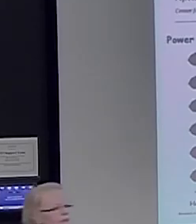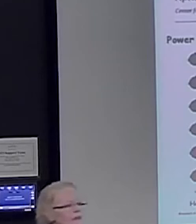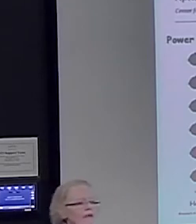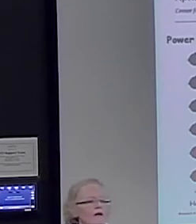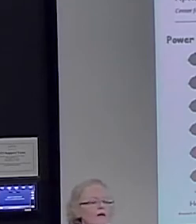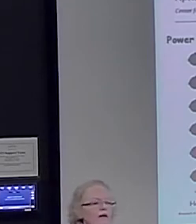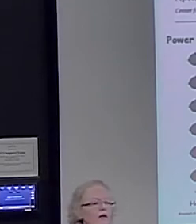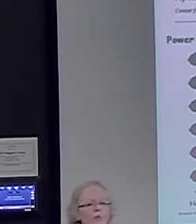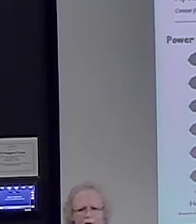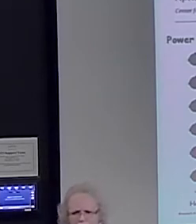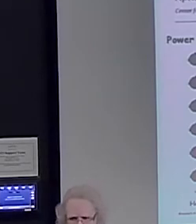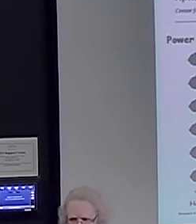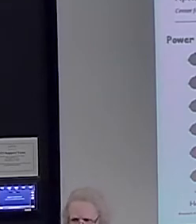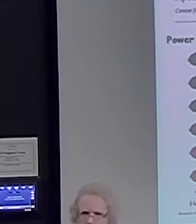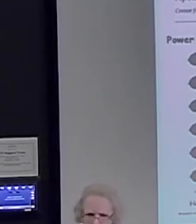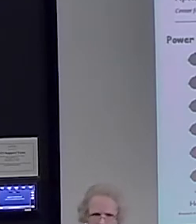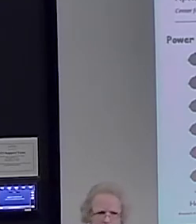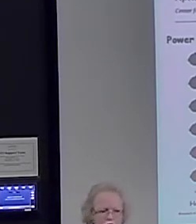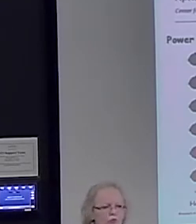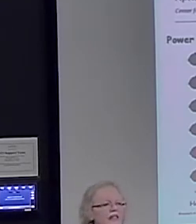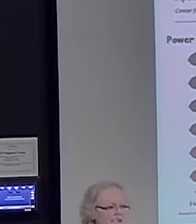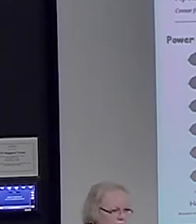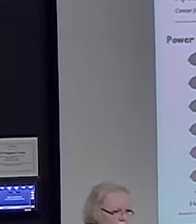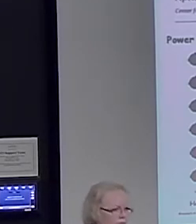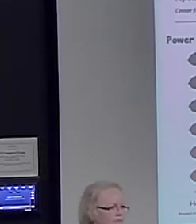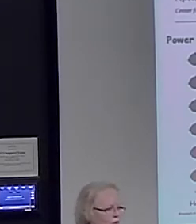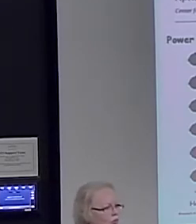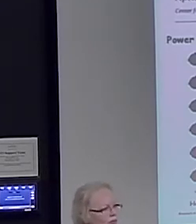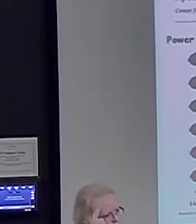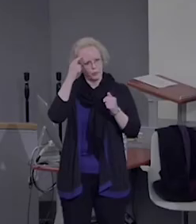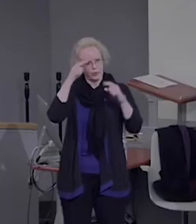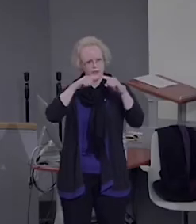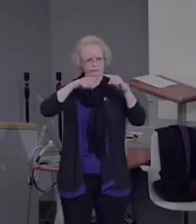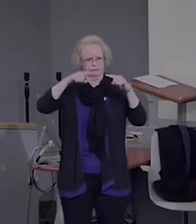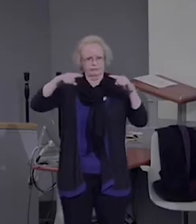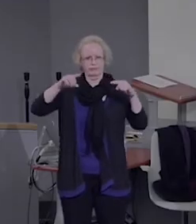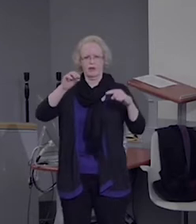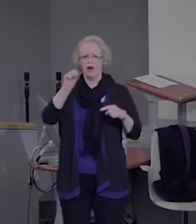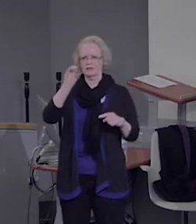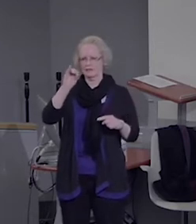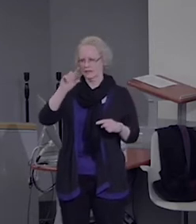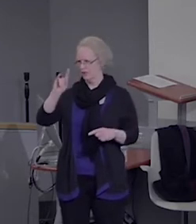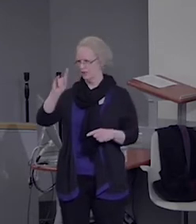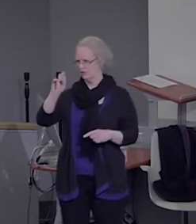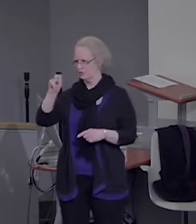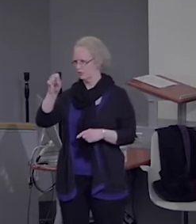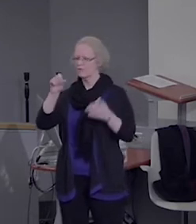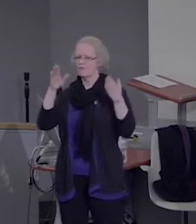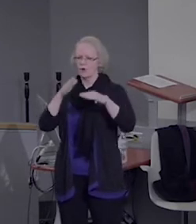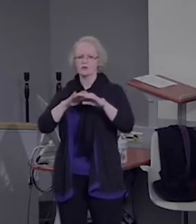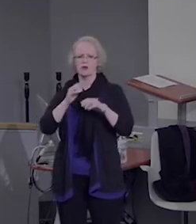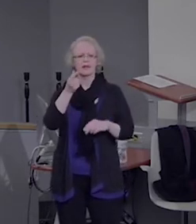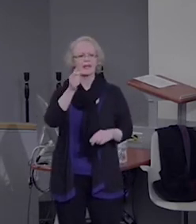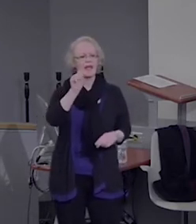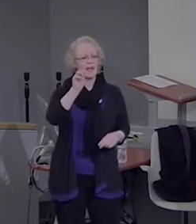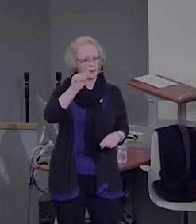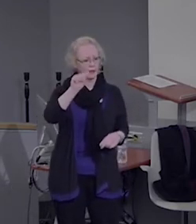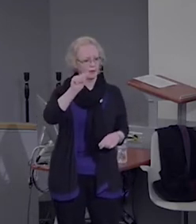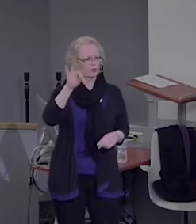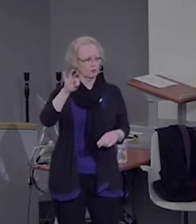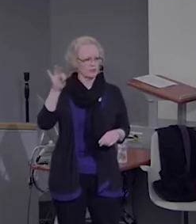that we did on oscillations was focused on gamma frequency band and